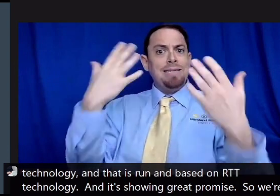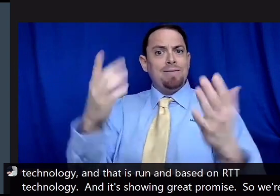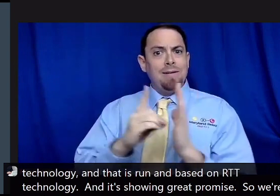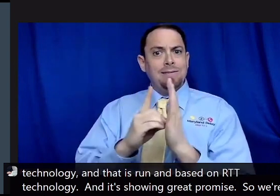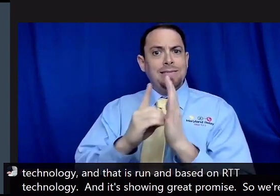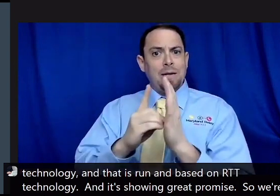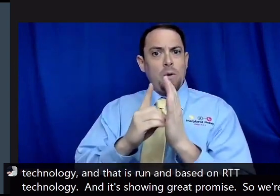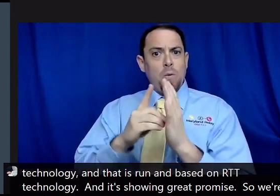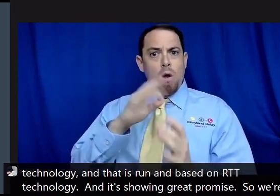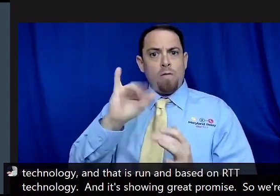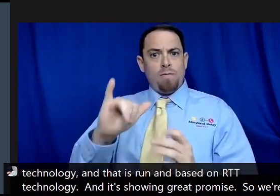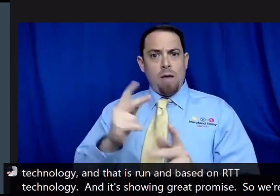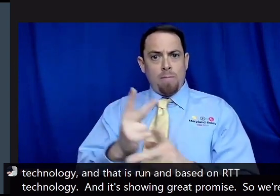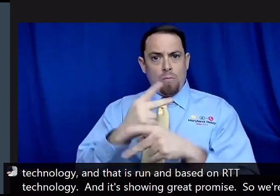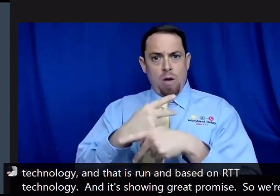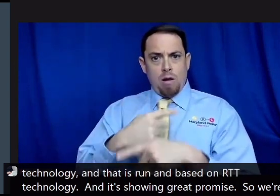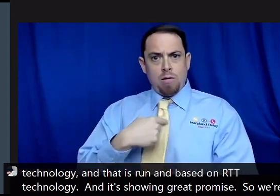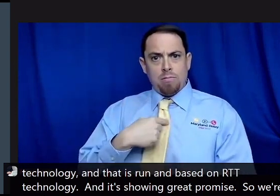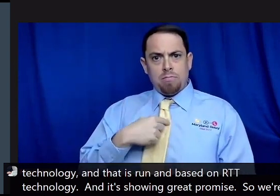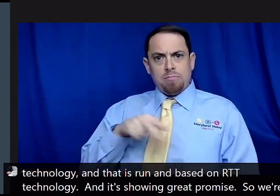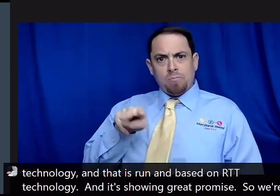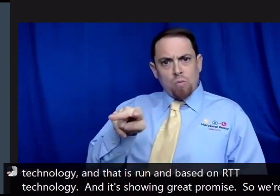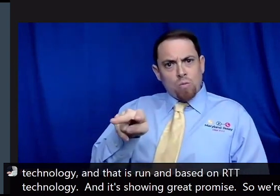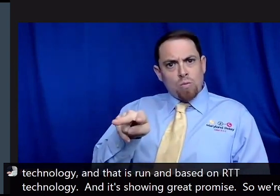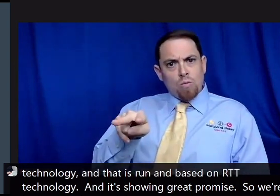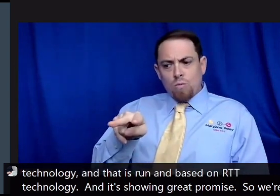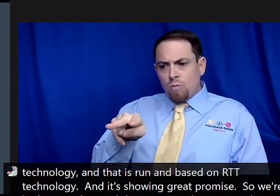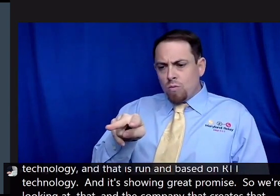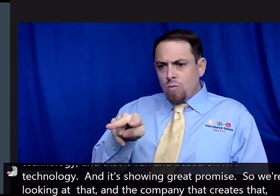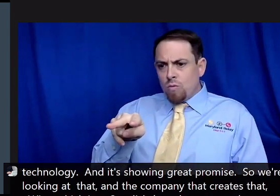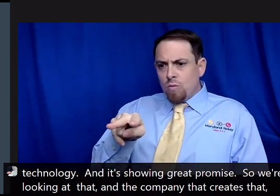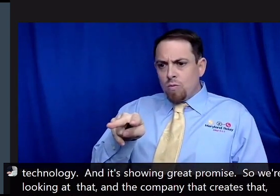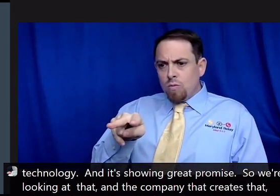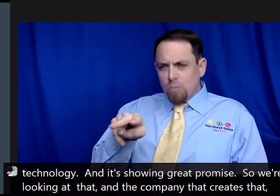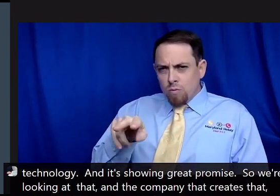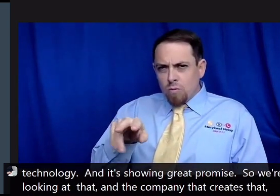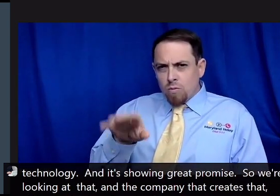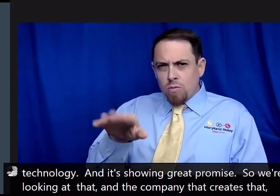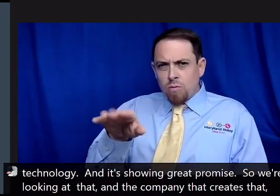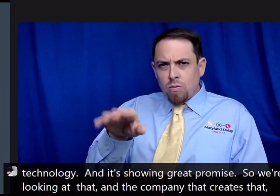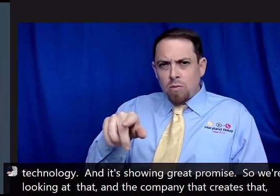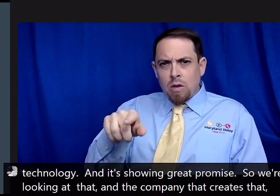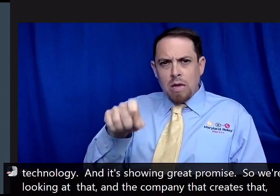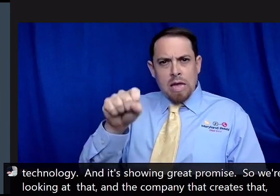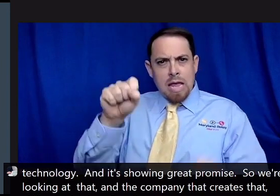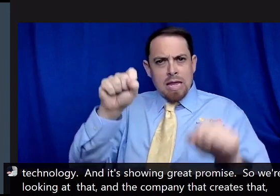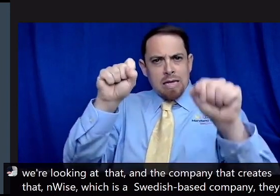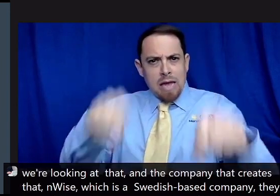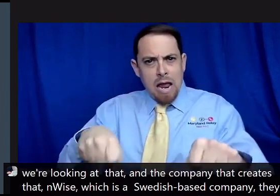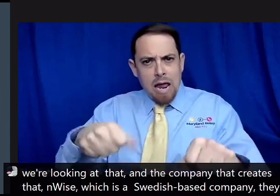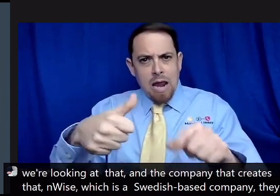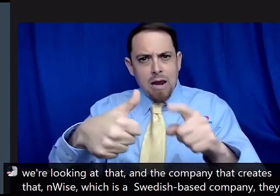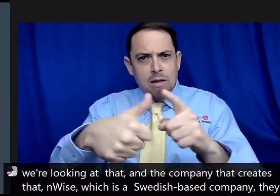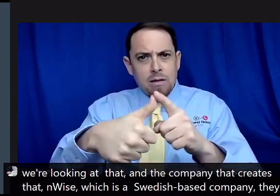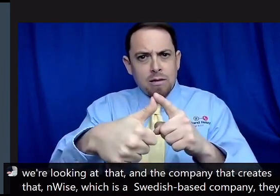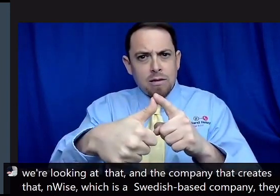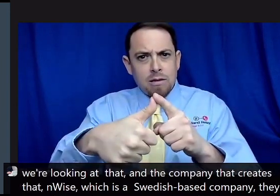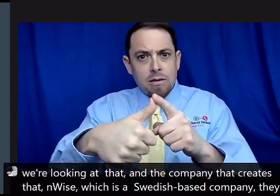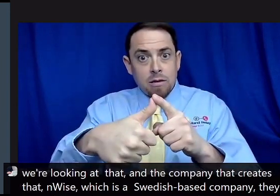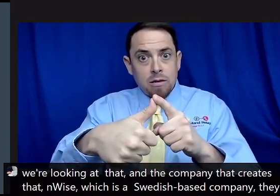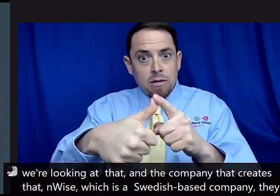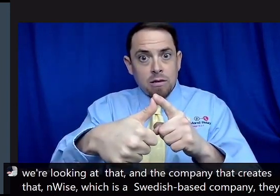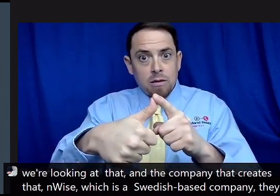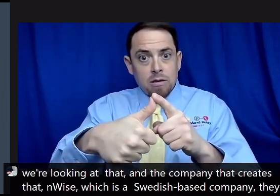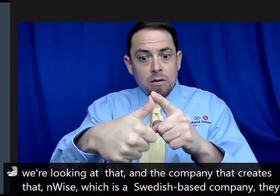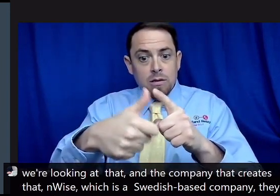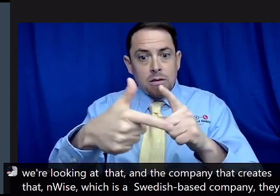company, they were able to give a demonstration of their product. And based on that demonstration, we were